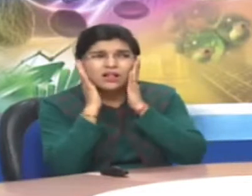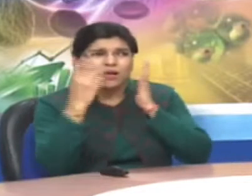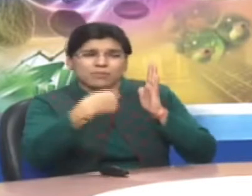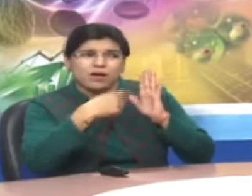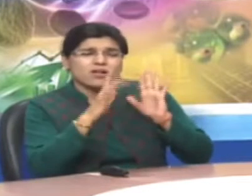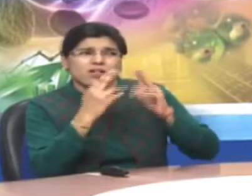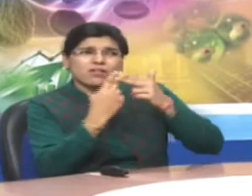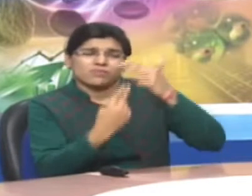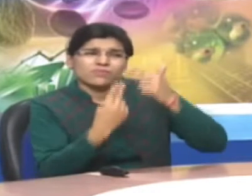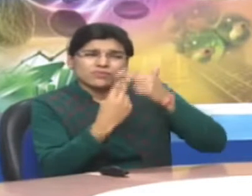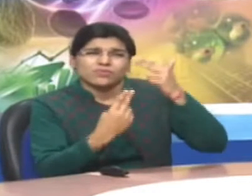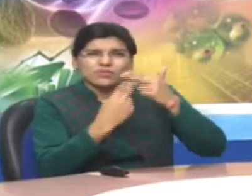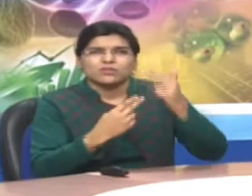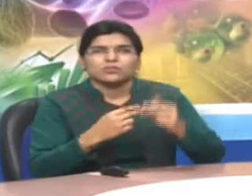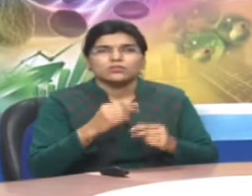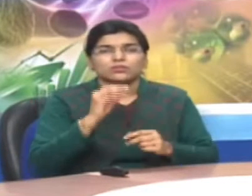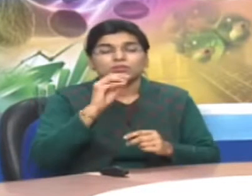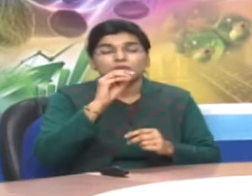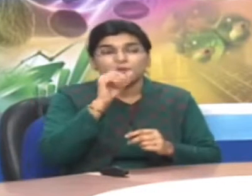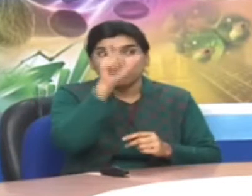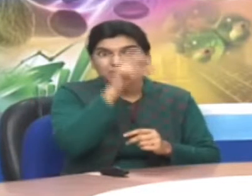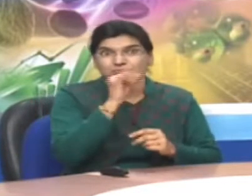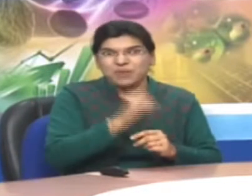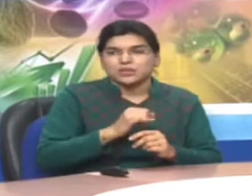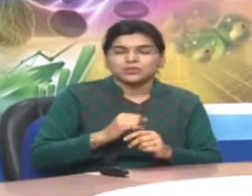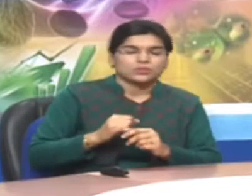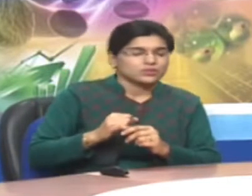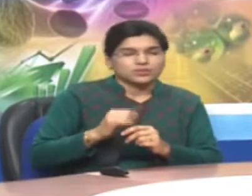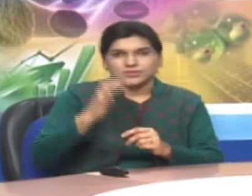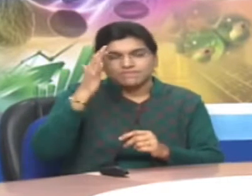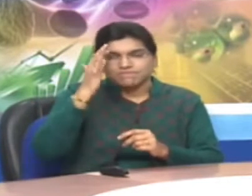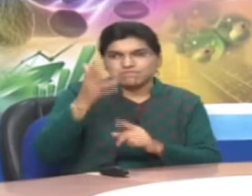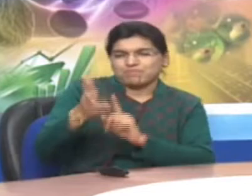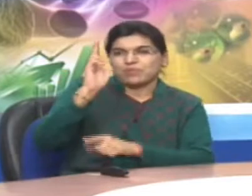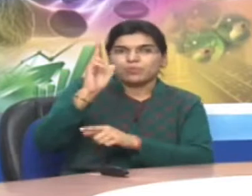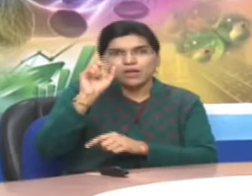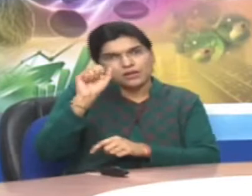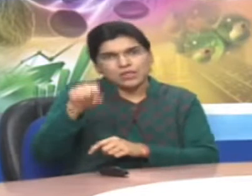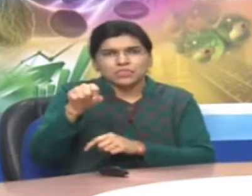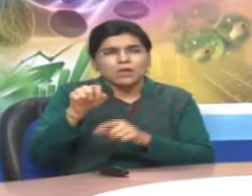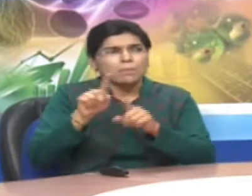killing long enough to be frustrated. You are much luckier."